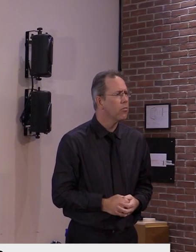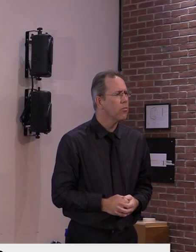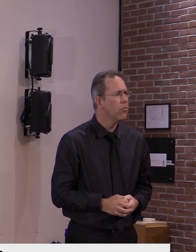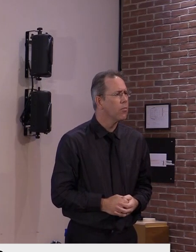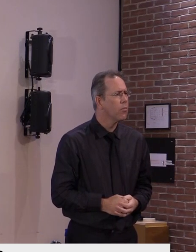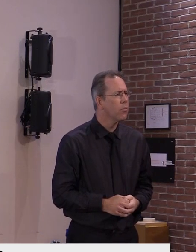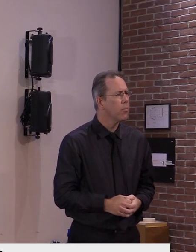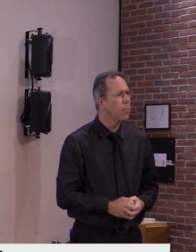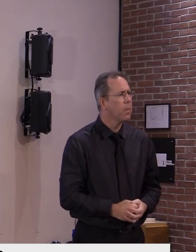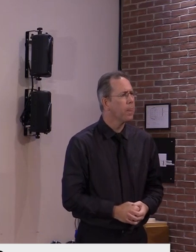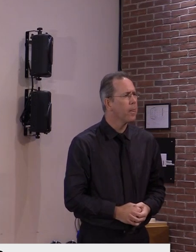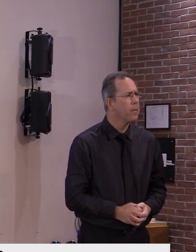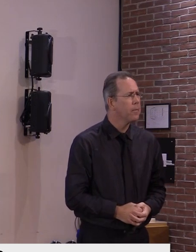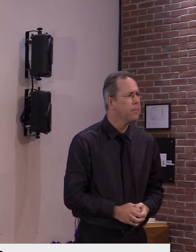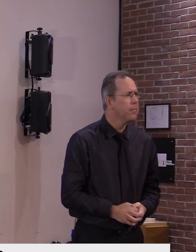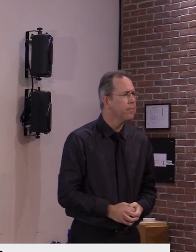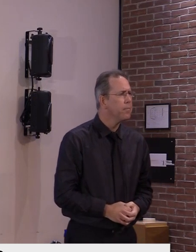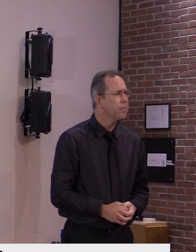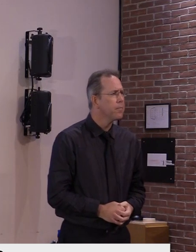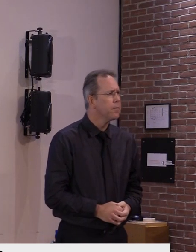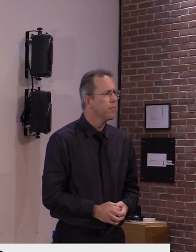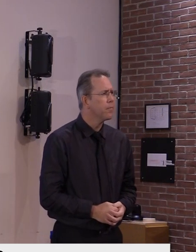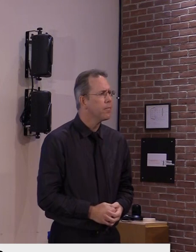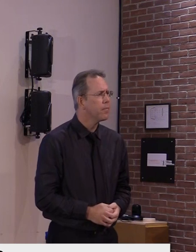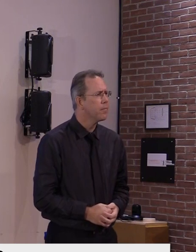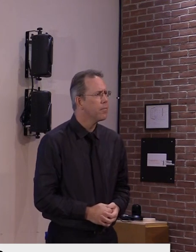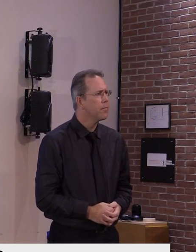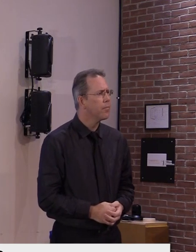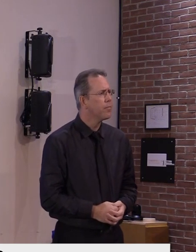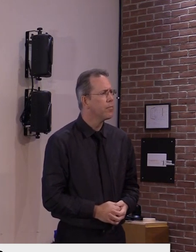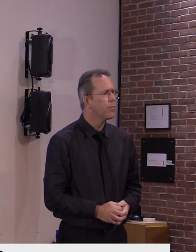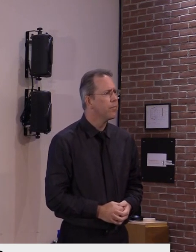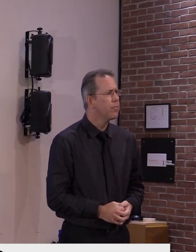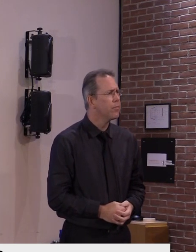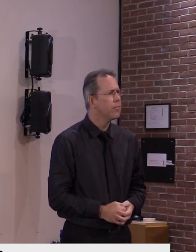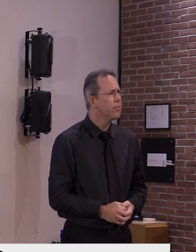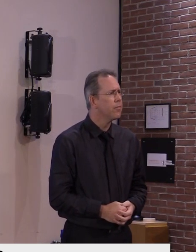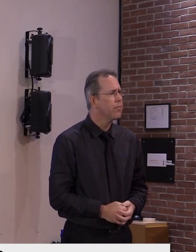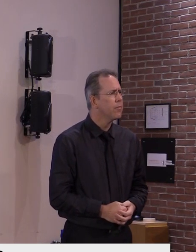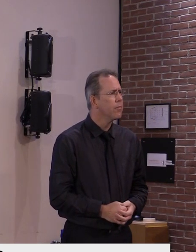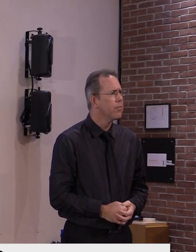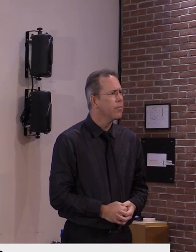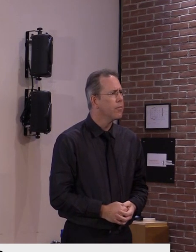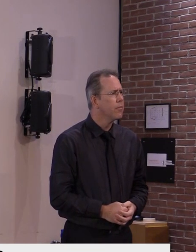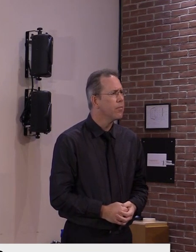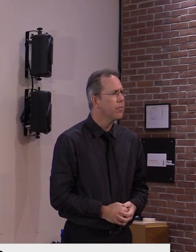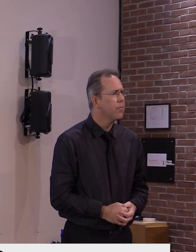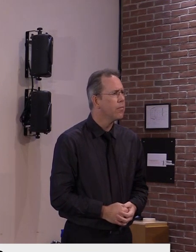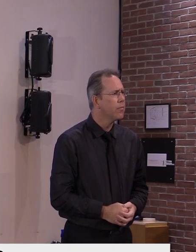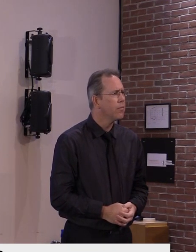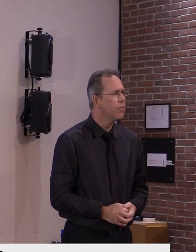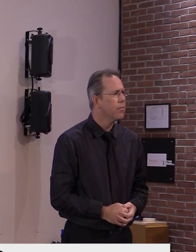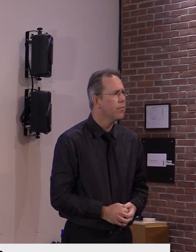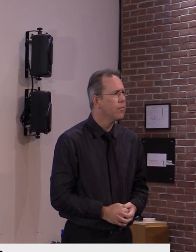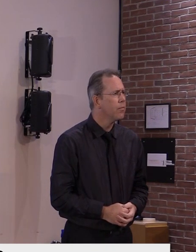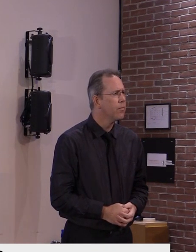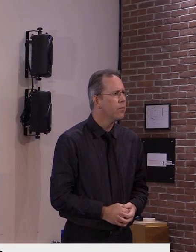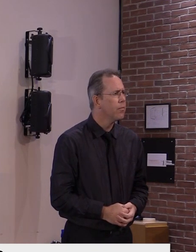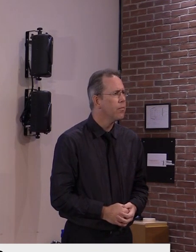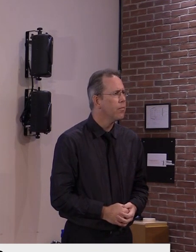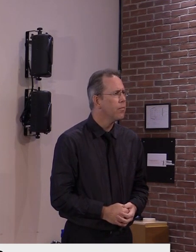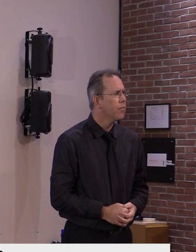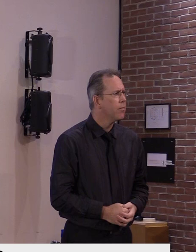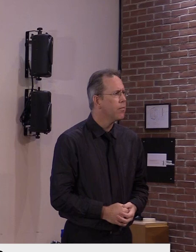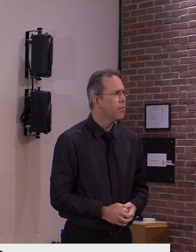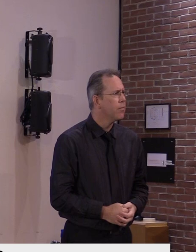an Emmy, apparently, for his response to COVID-19 in New York. And initially, I was going to ask you your reaction to that award, but